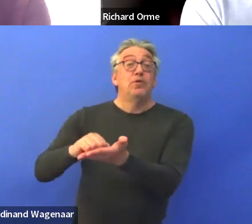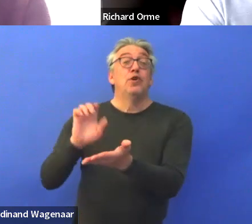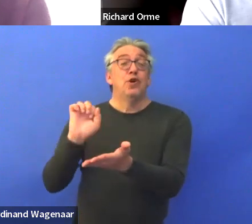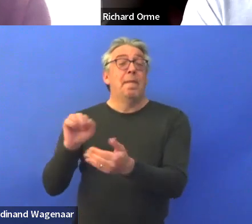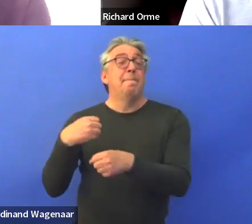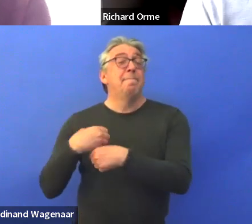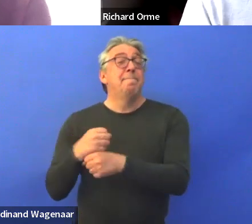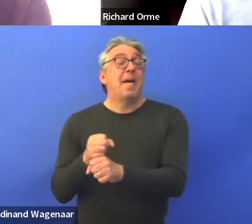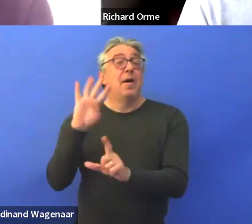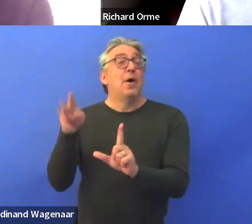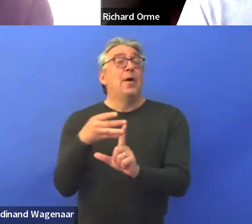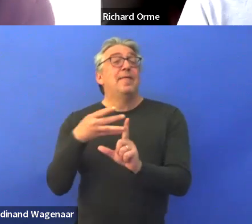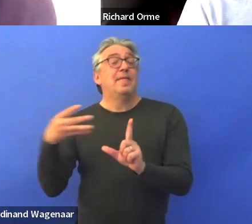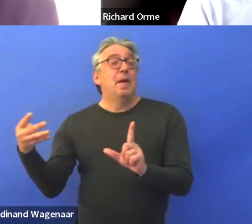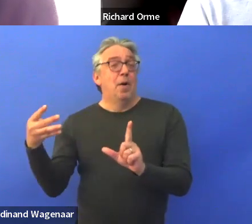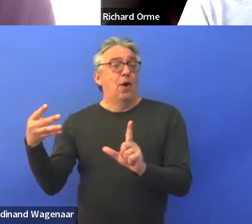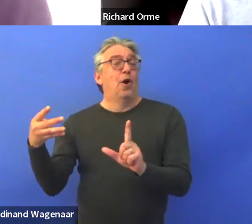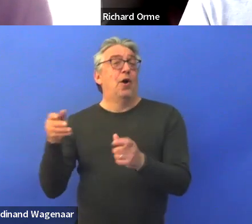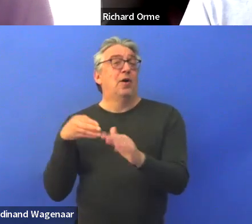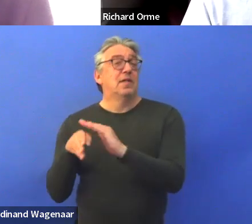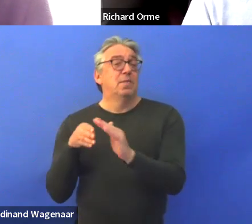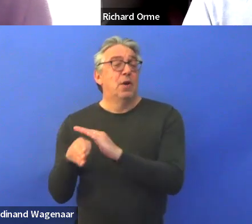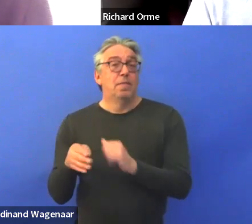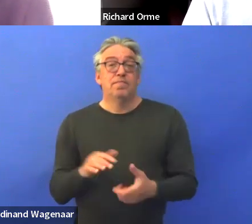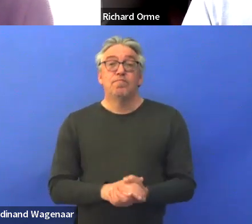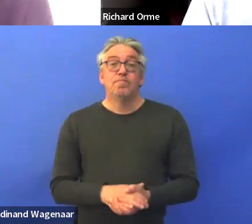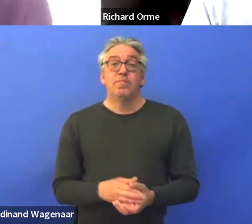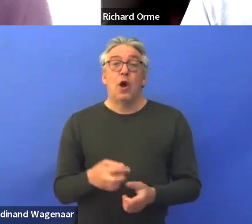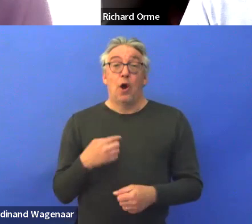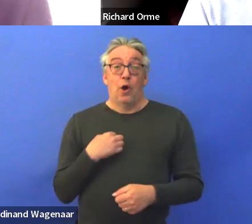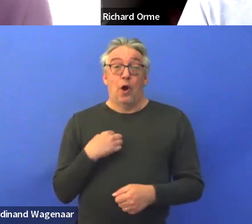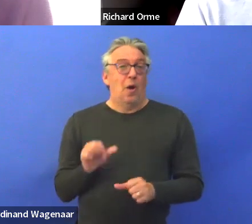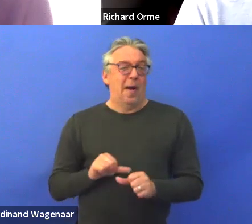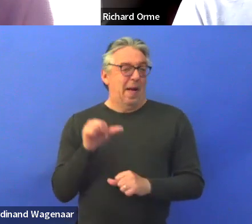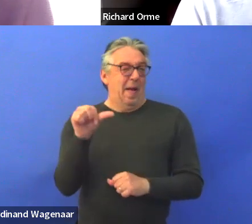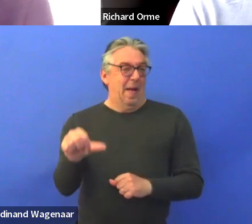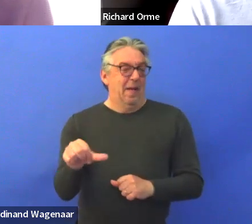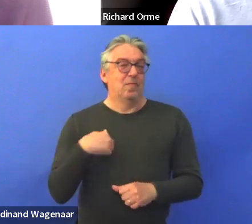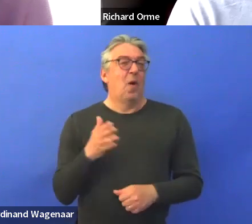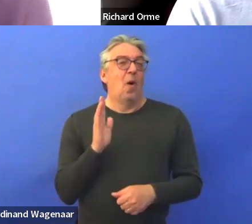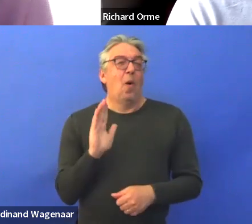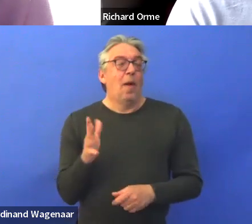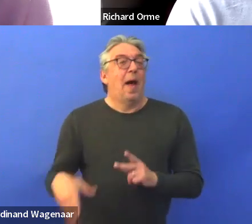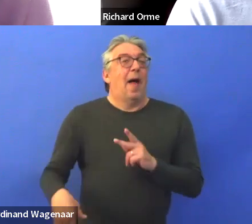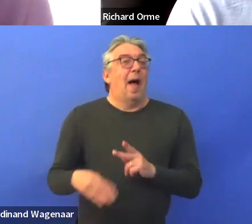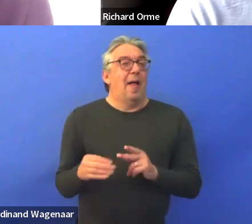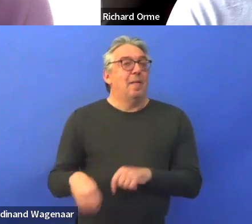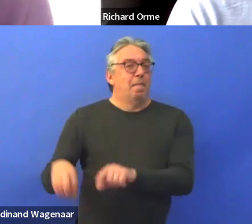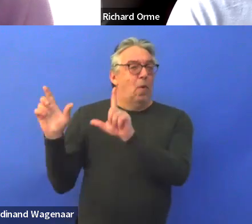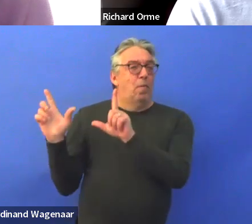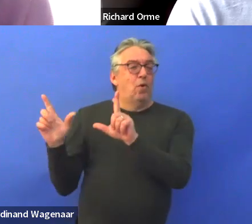add into the useful links slide, which will add to this deck, will point